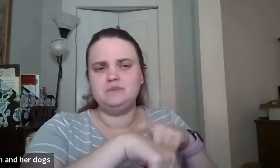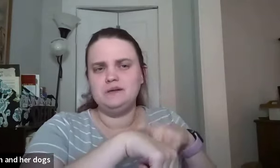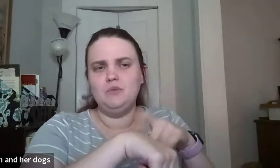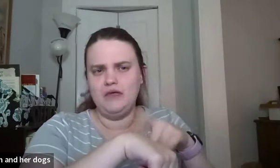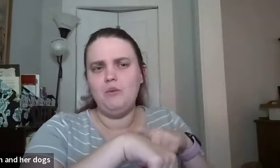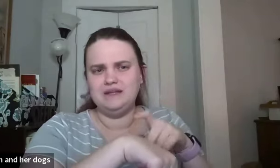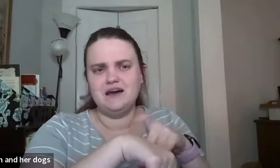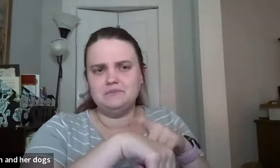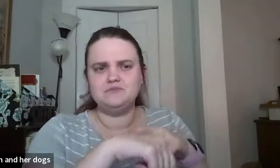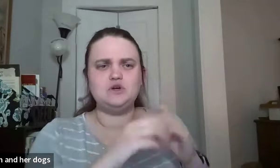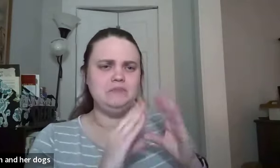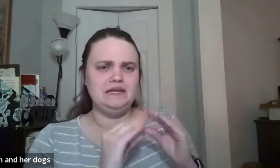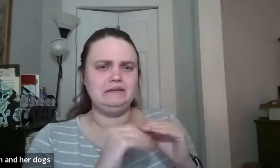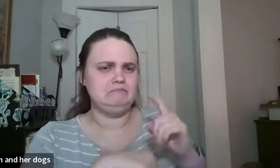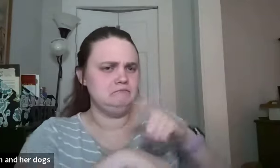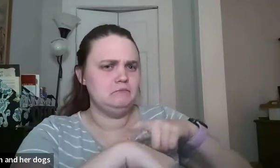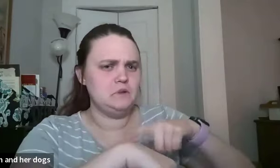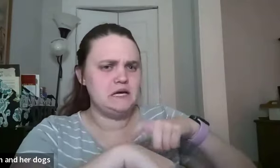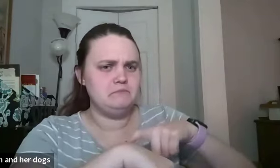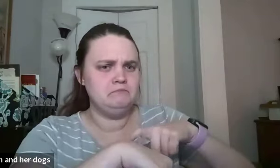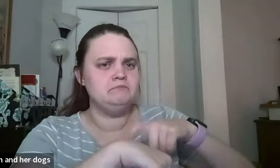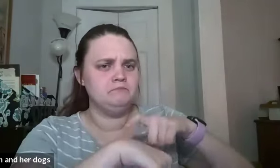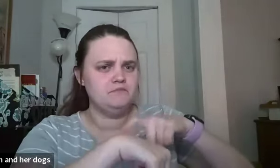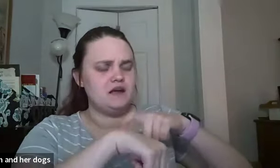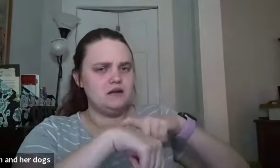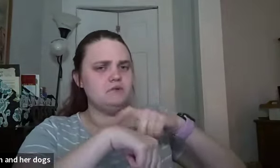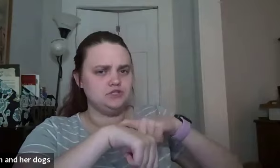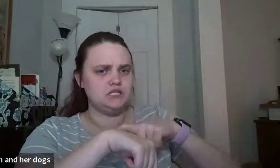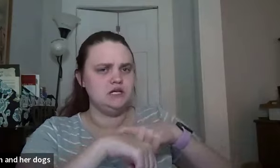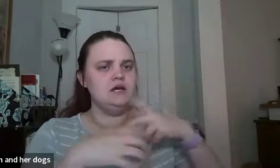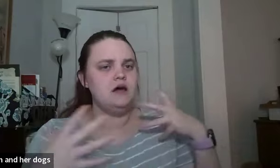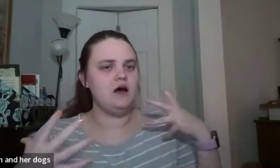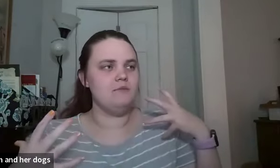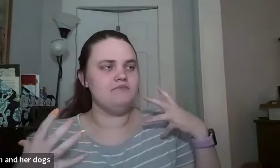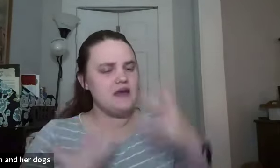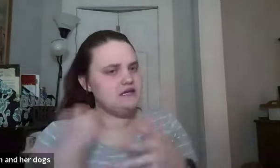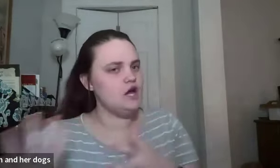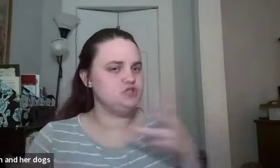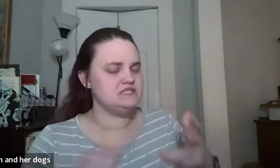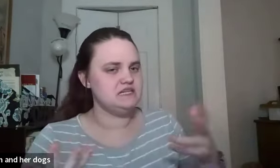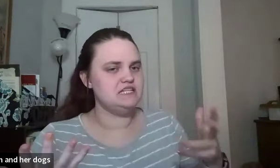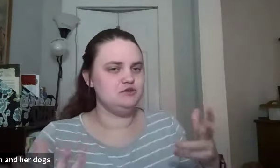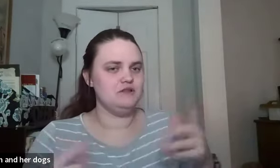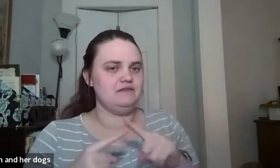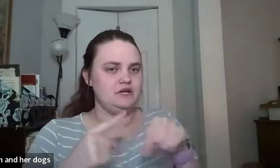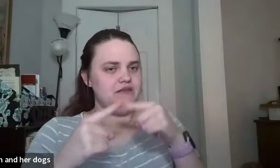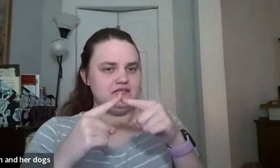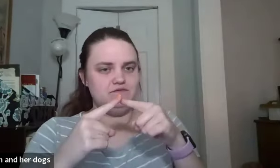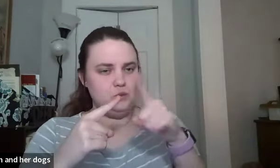typically more of that, what time? So meeting, what time? That kind of motion. That can help just in case you're like forgetting the sign for